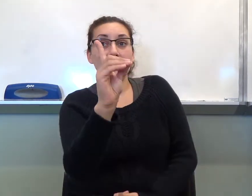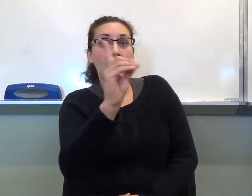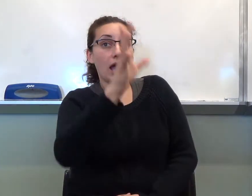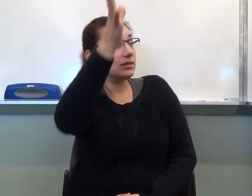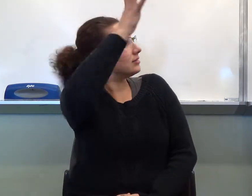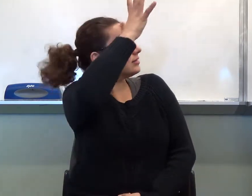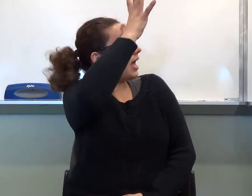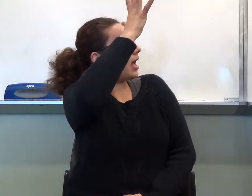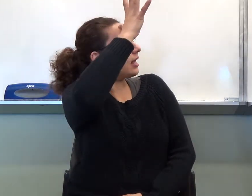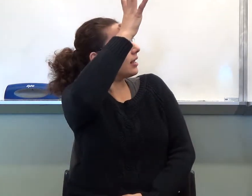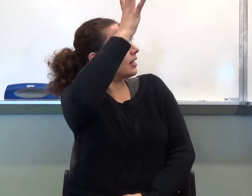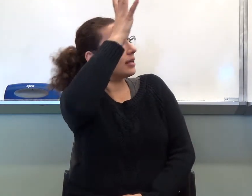which is simply